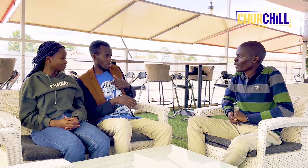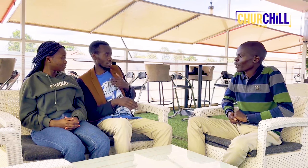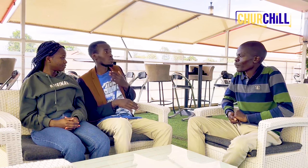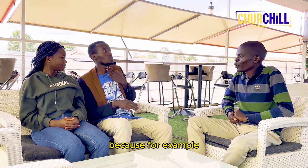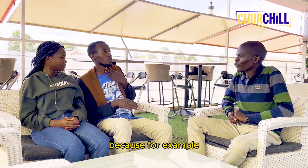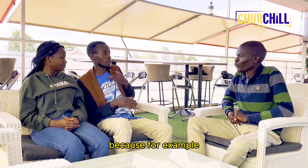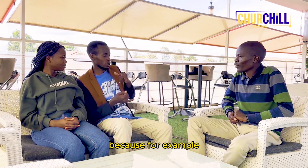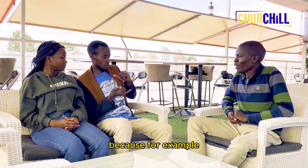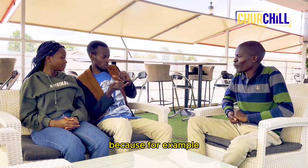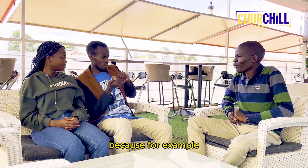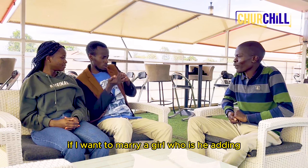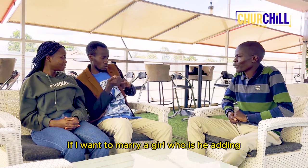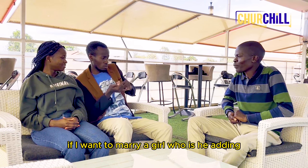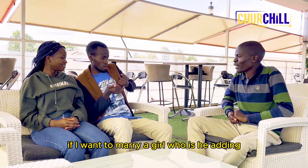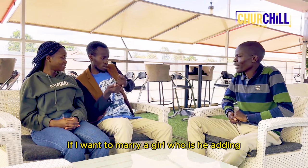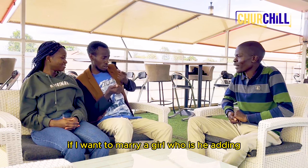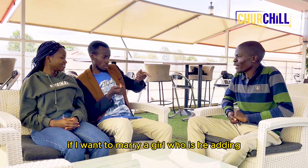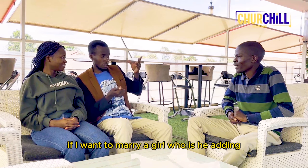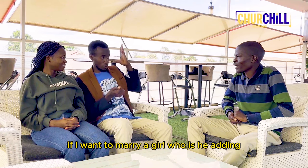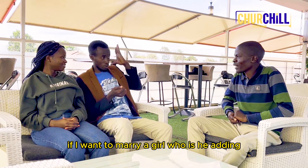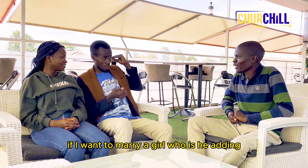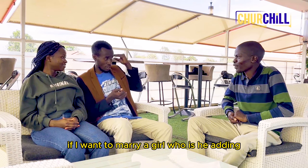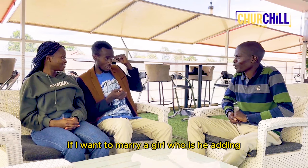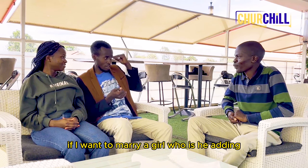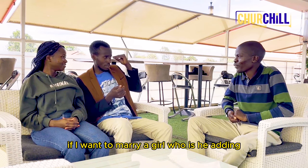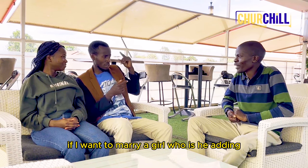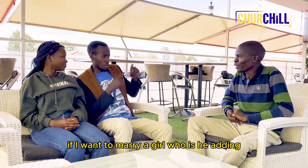Because, for example, if I want to marry a girl, who is hearing?